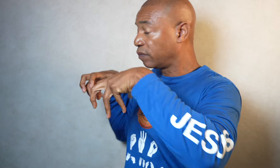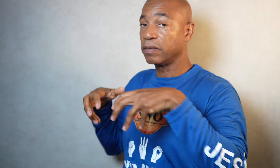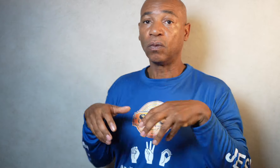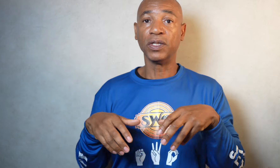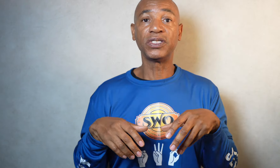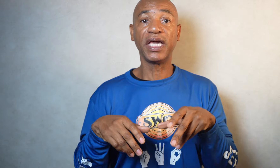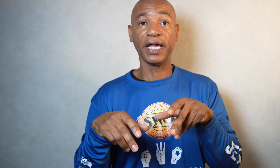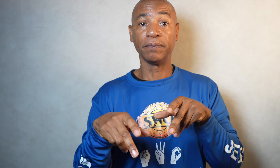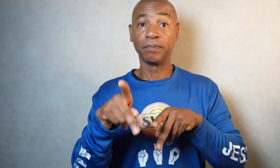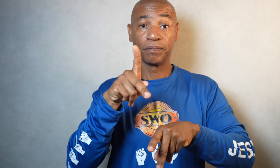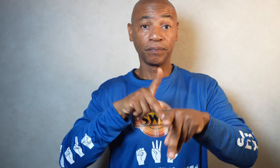once again.